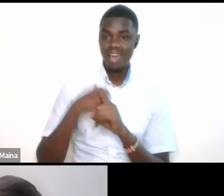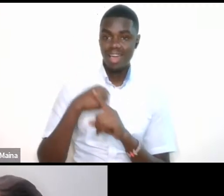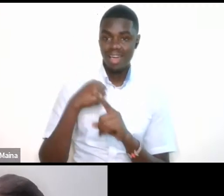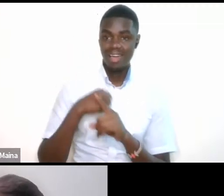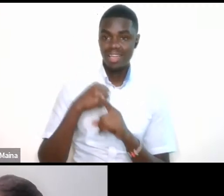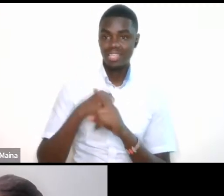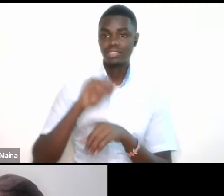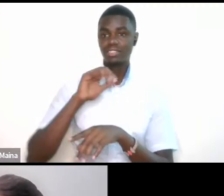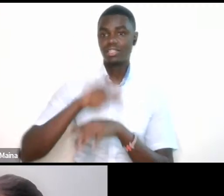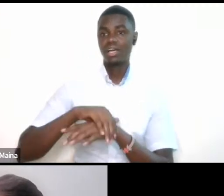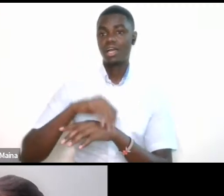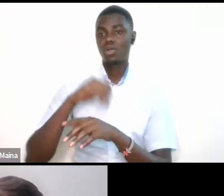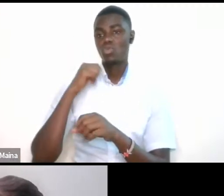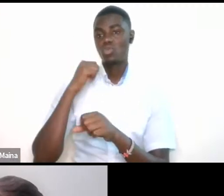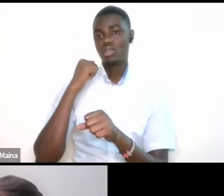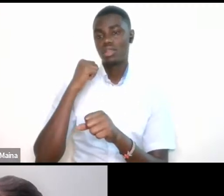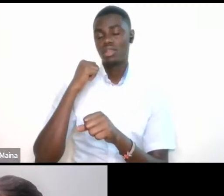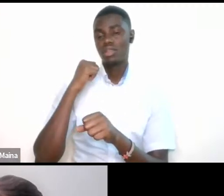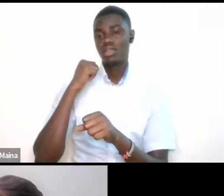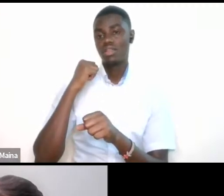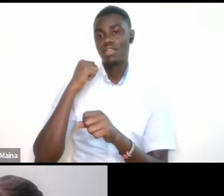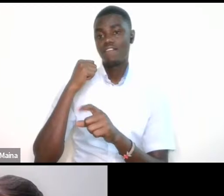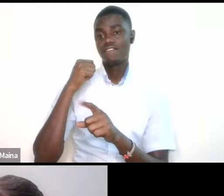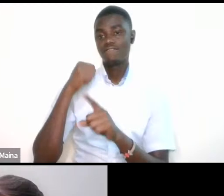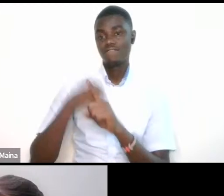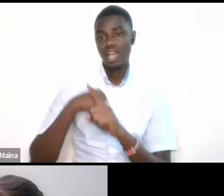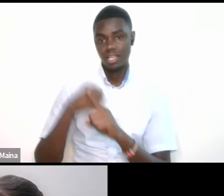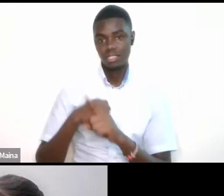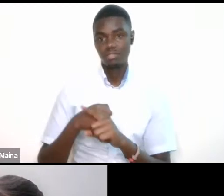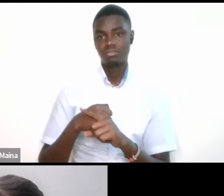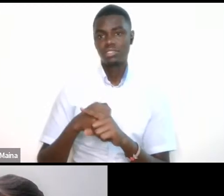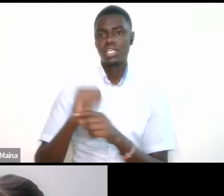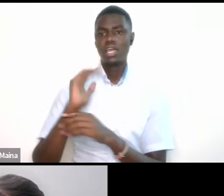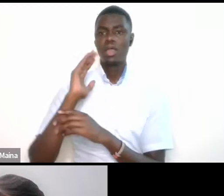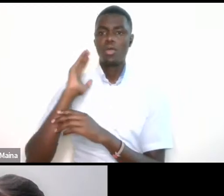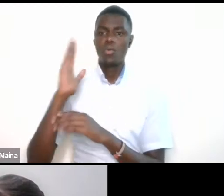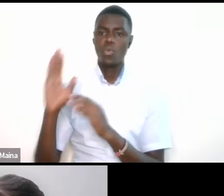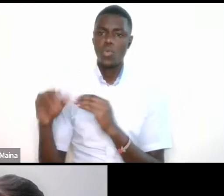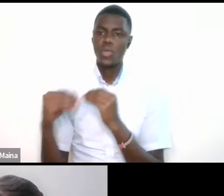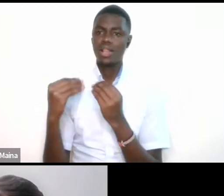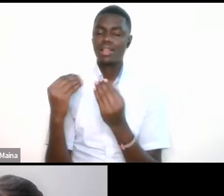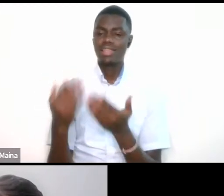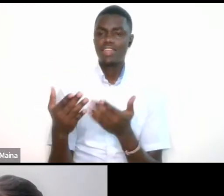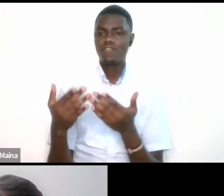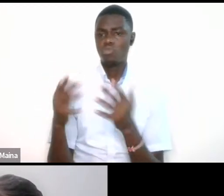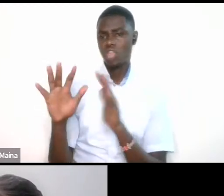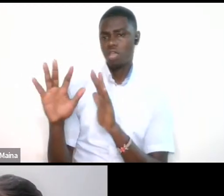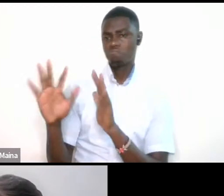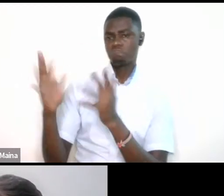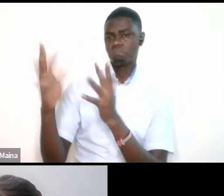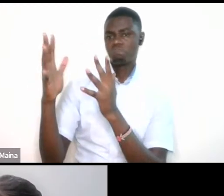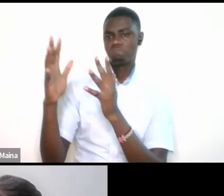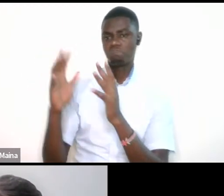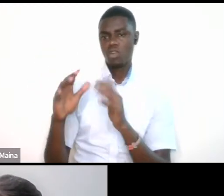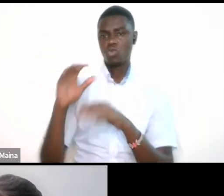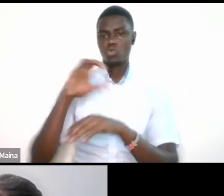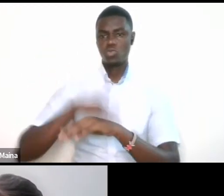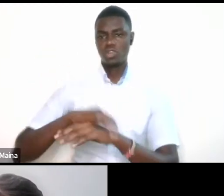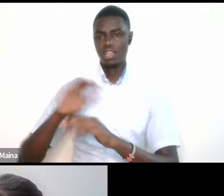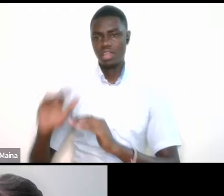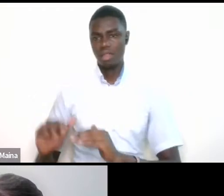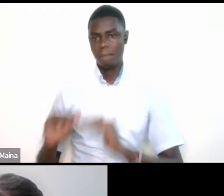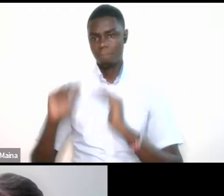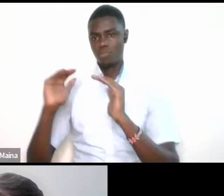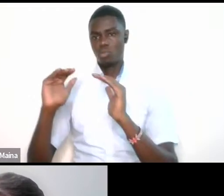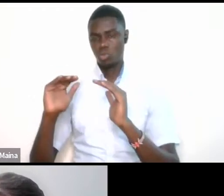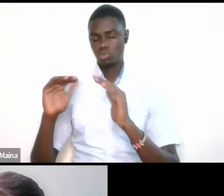And sometimes it's not going to give you the kudos to get a promotion and